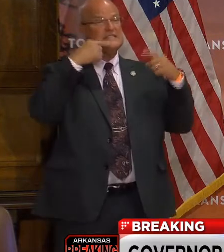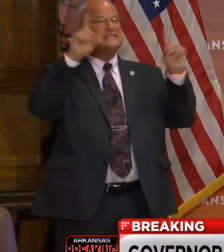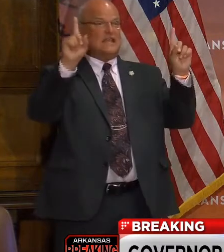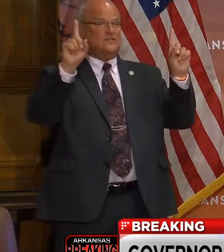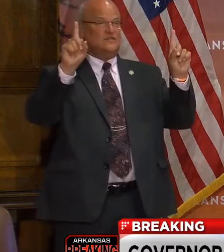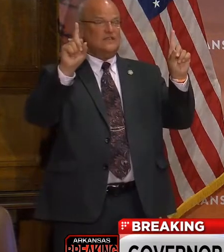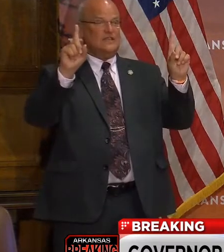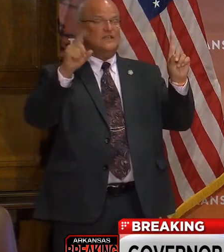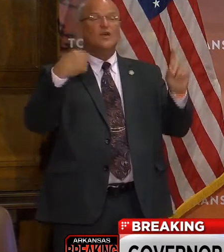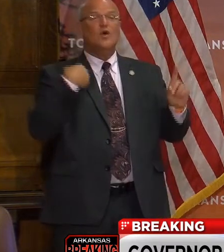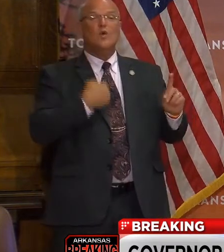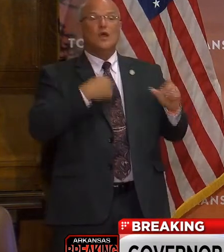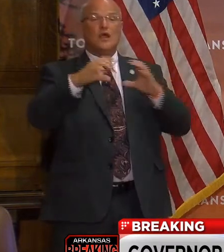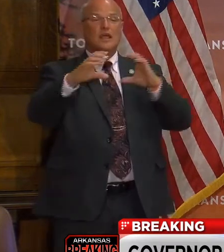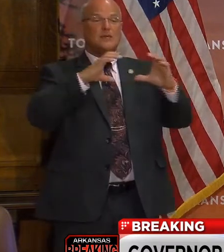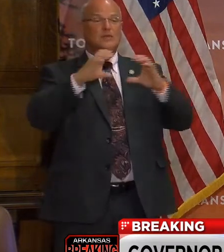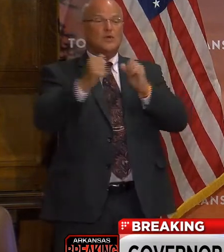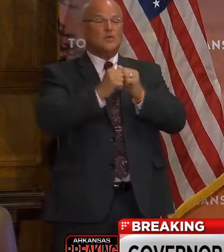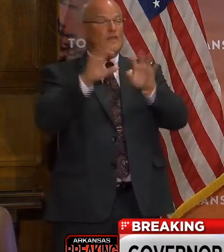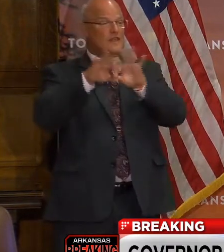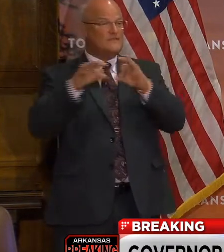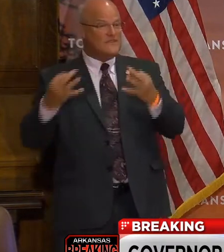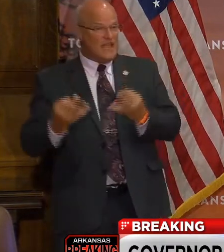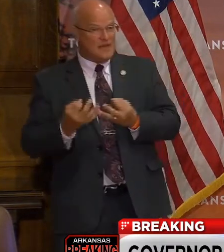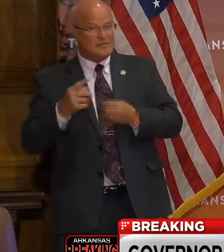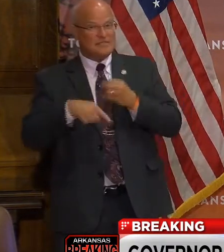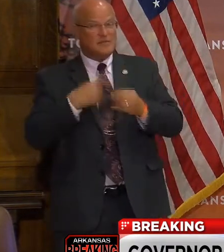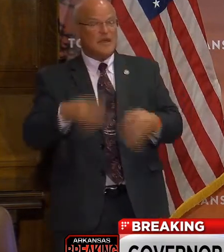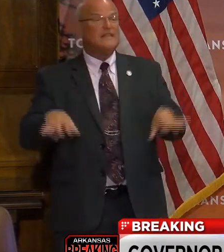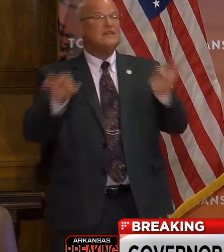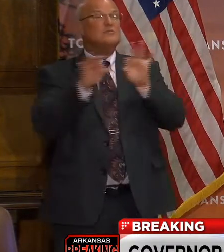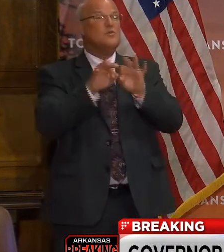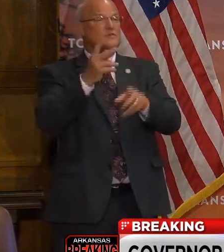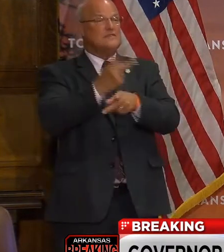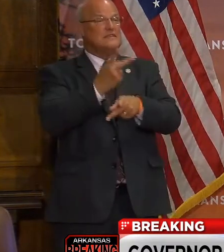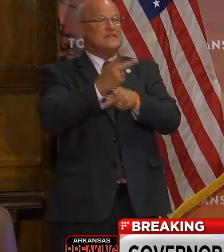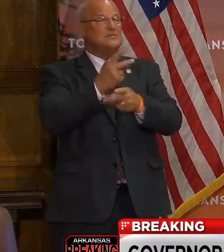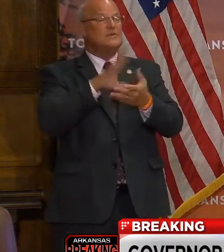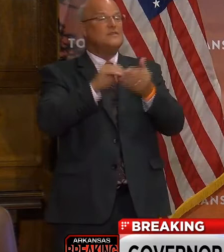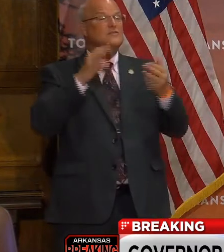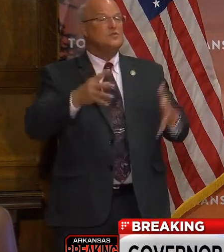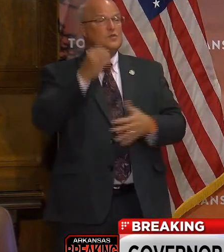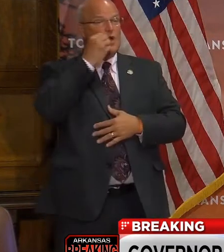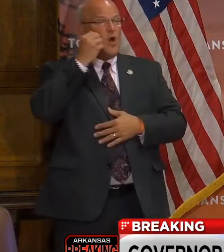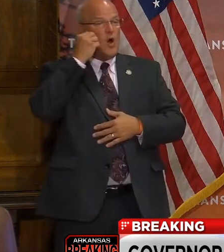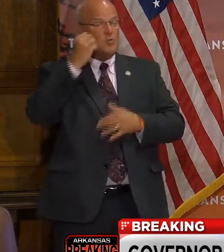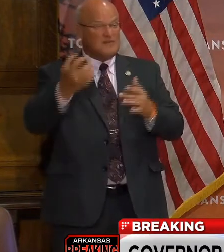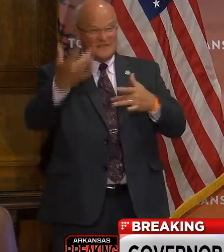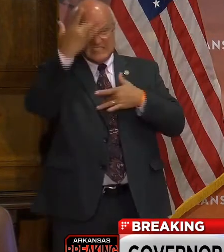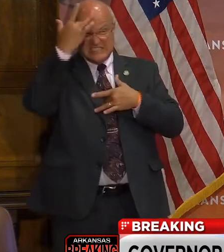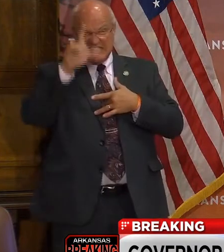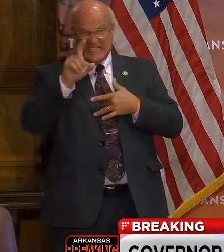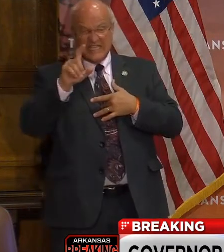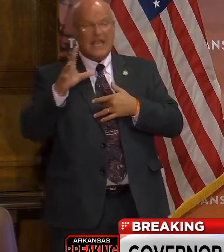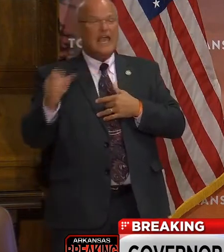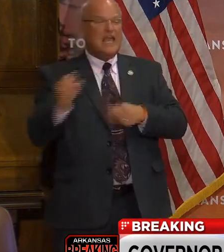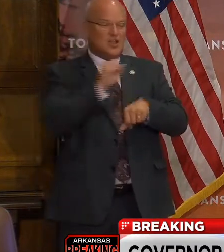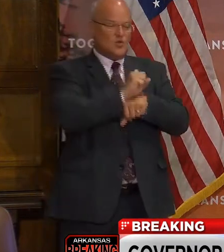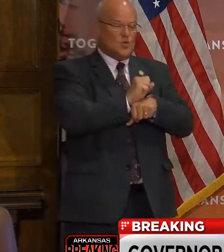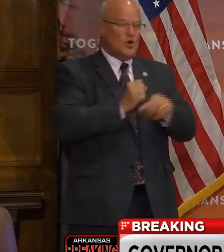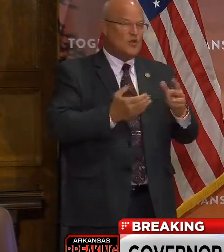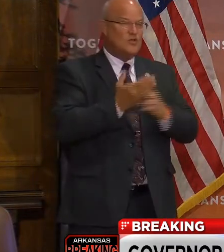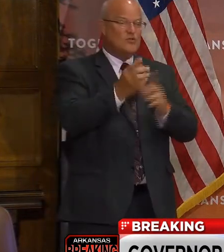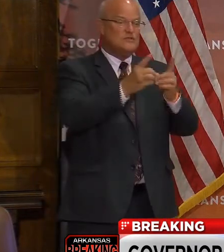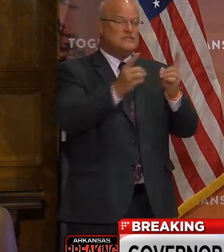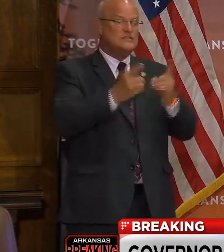successfully. We are communicating with our families about the importance of keeping the students home when they are sick. And we are working through